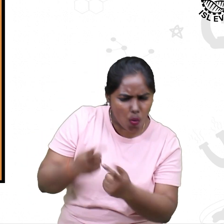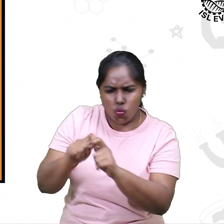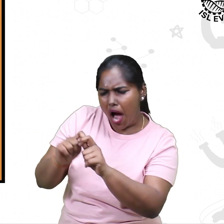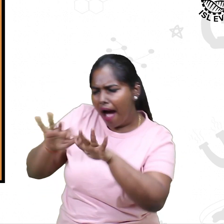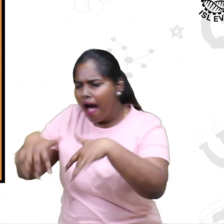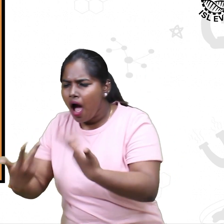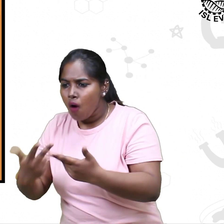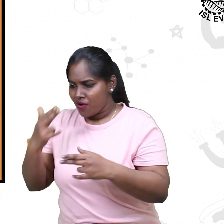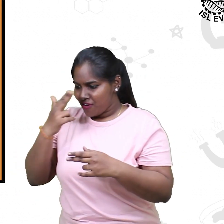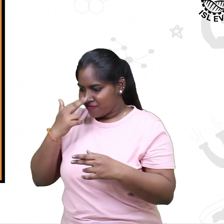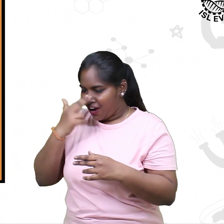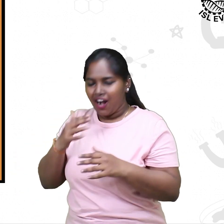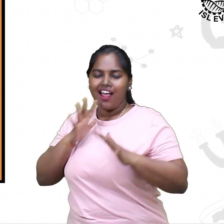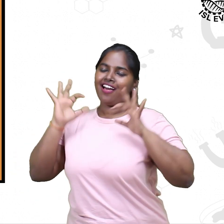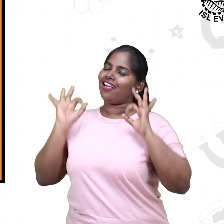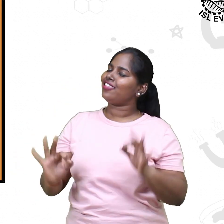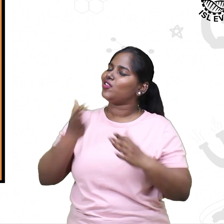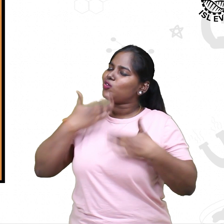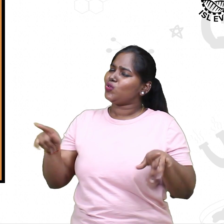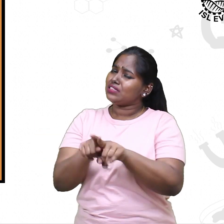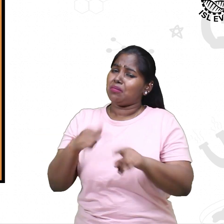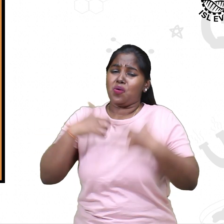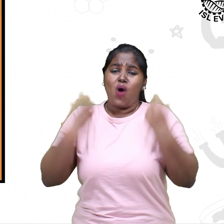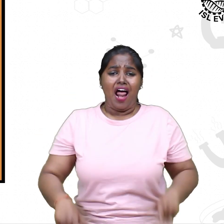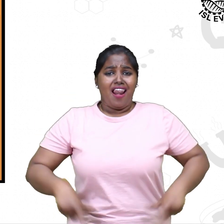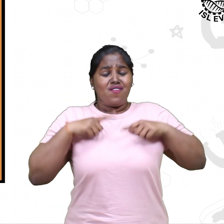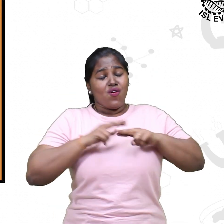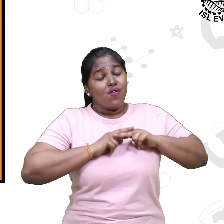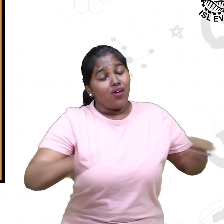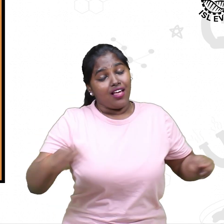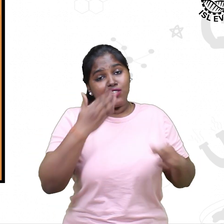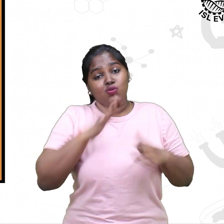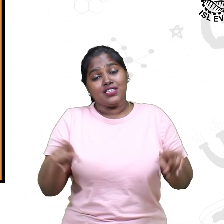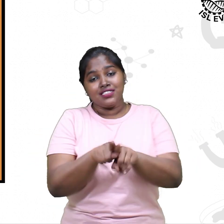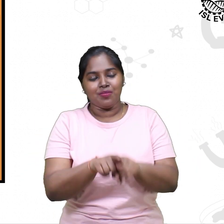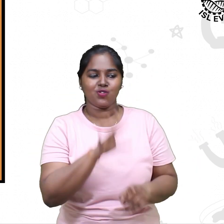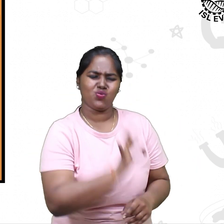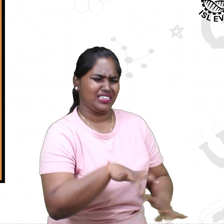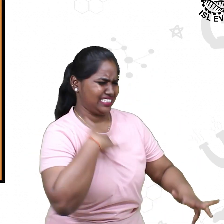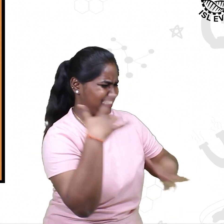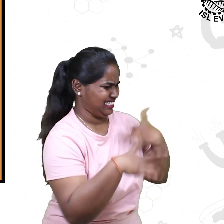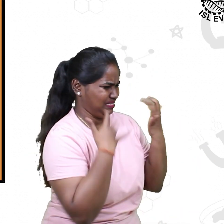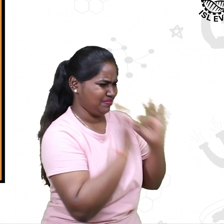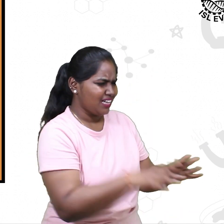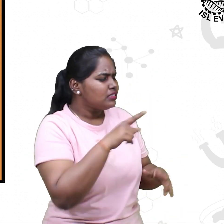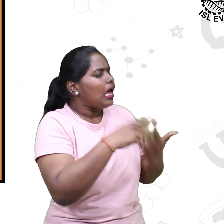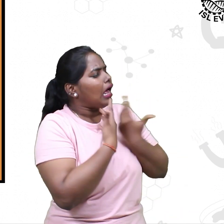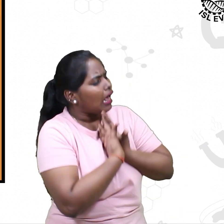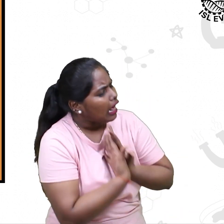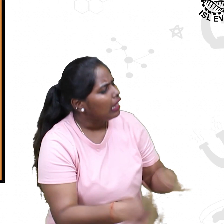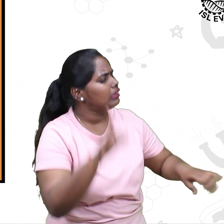was fun being a student again. And I think I just want to be a student all my life. Super interesting. The fact that you can learn at